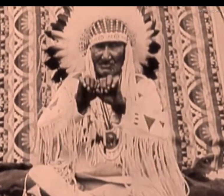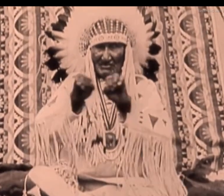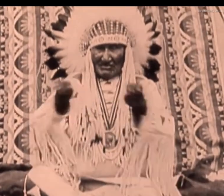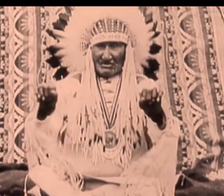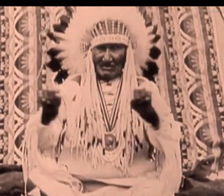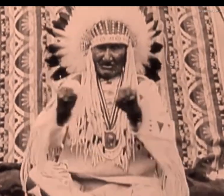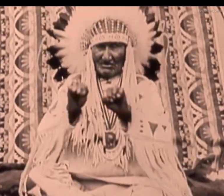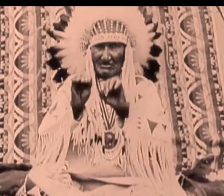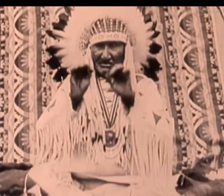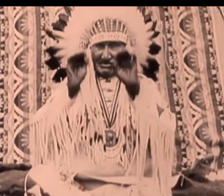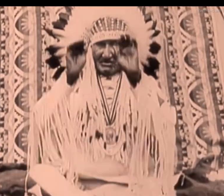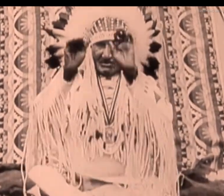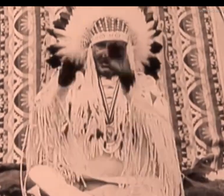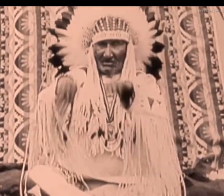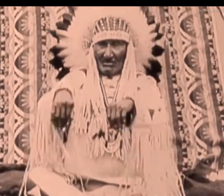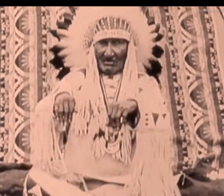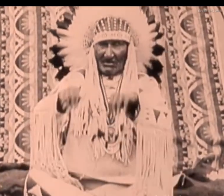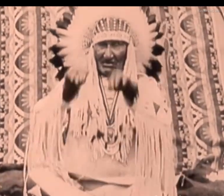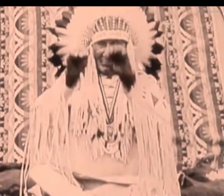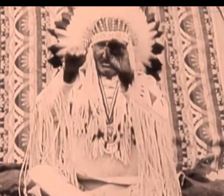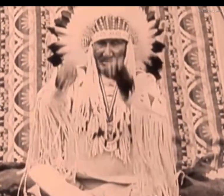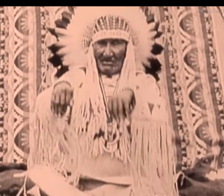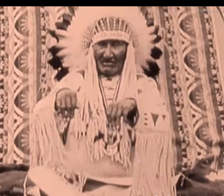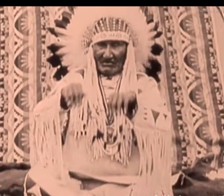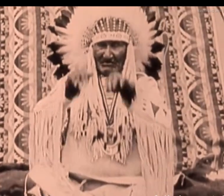He tells how the hunters behind